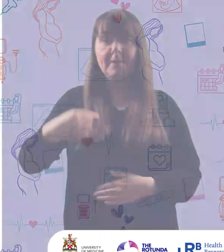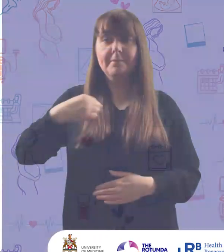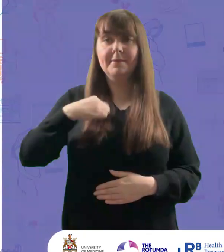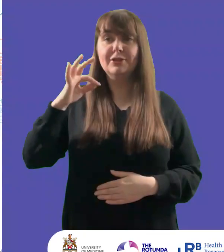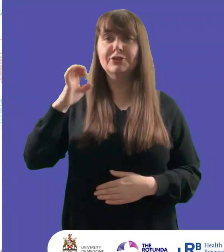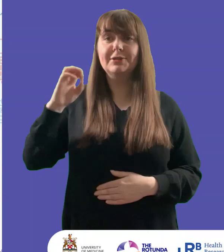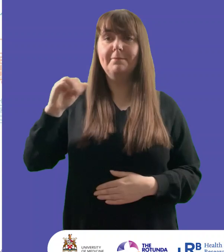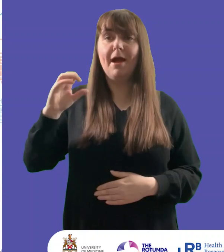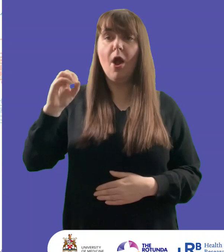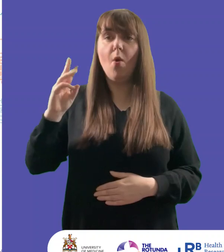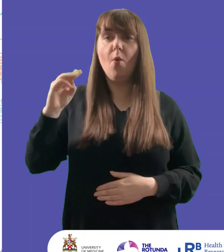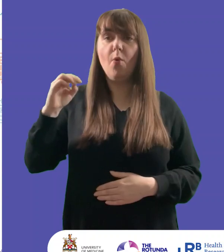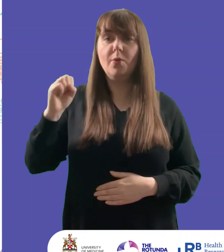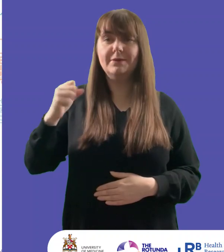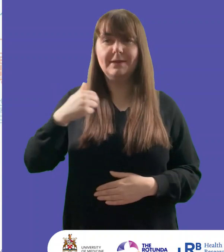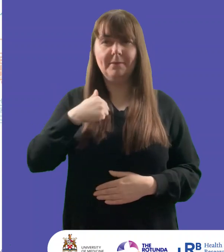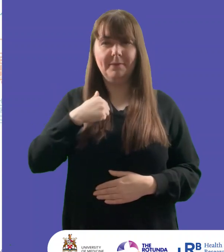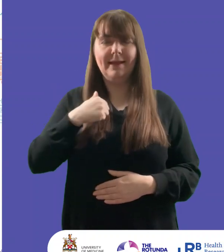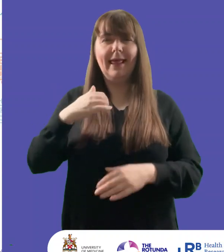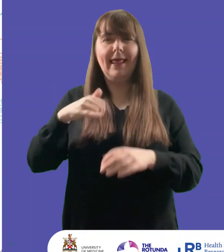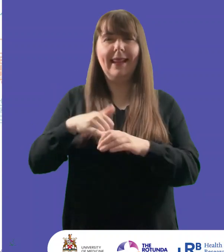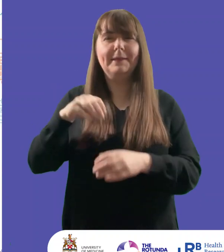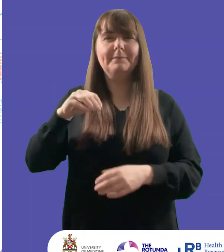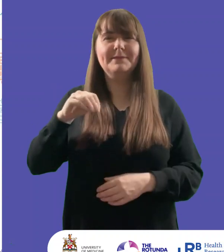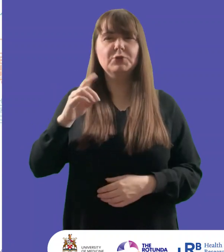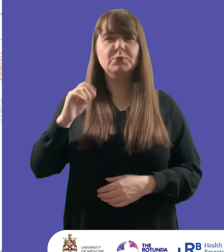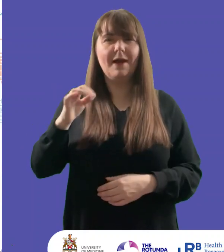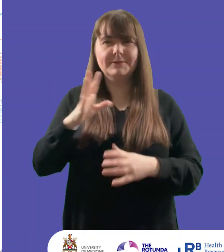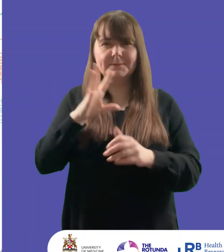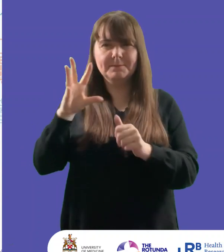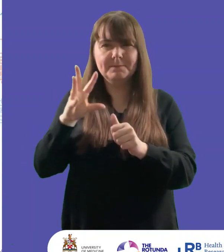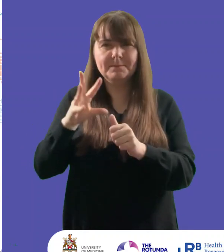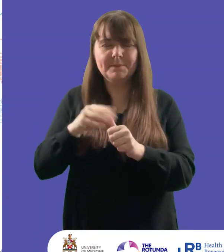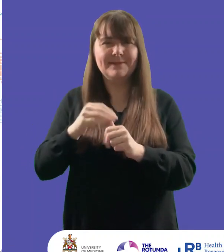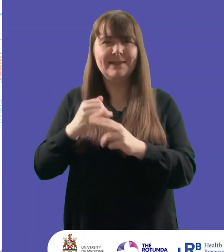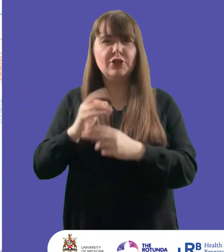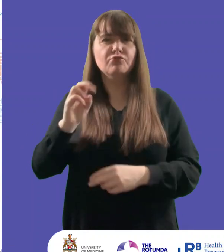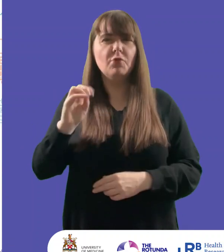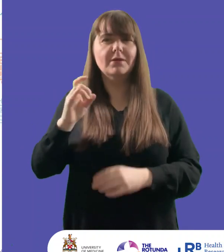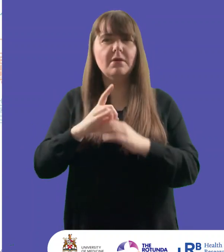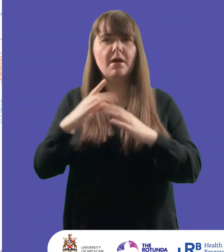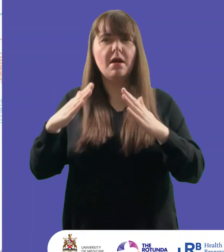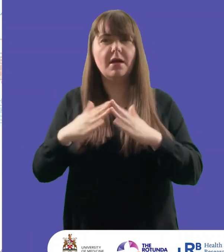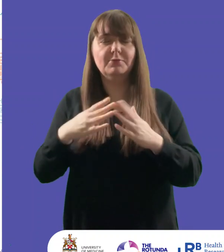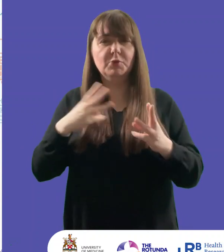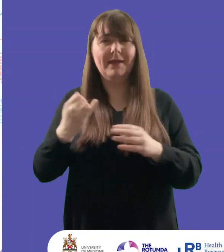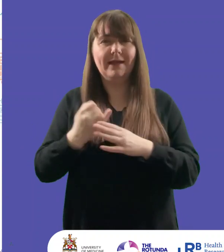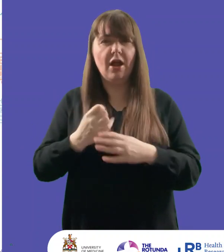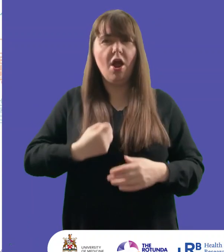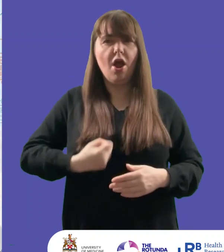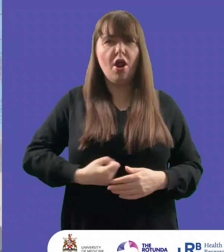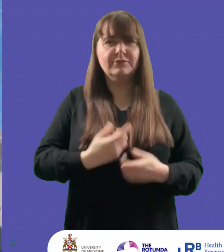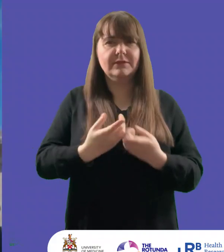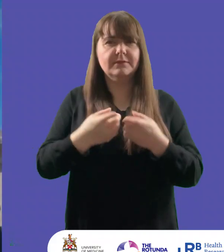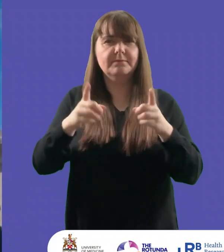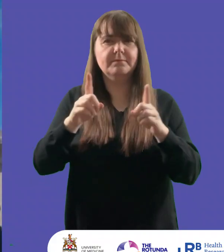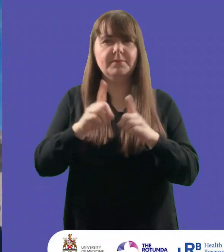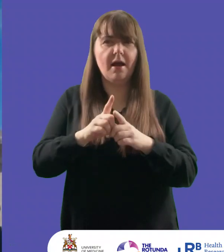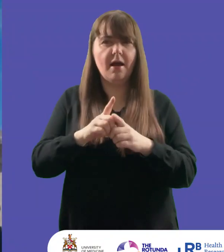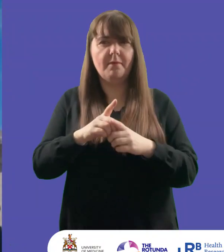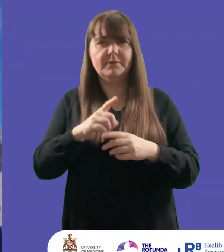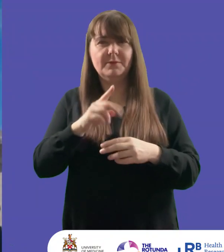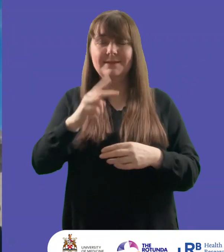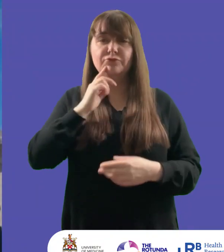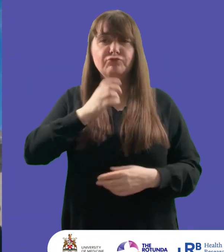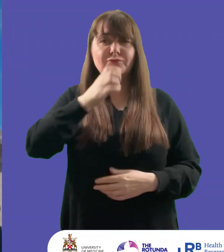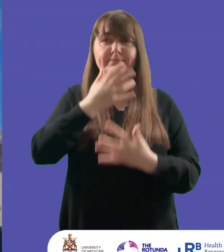Hi, my name is Gemma Owens. I'm a clinical midwife specialist here in the Rotunda Hospital and I work in the ultrasound department. All you really need to